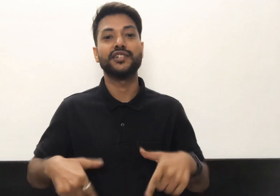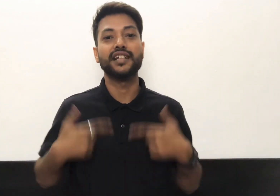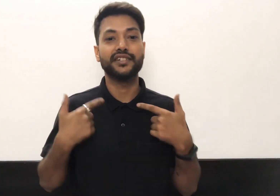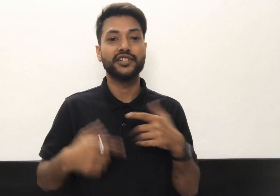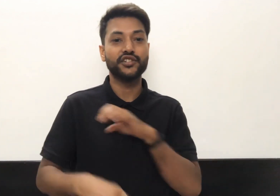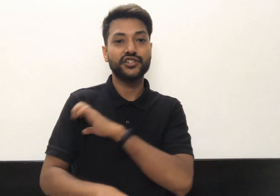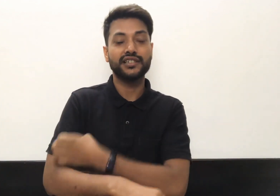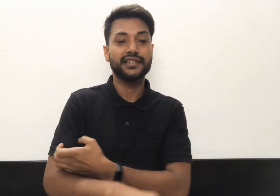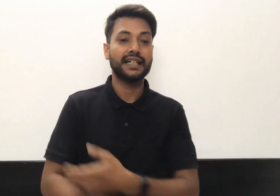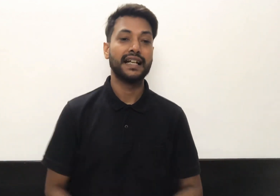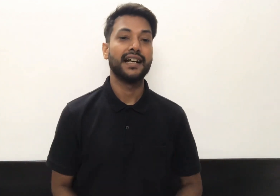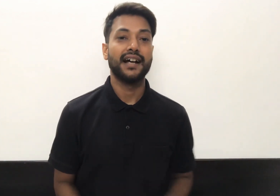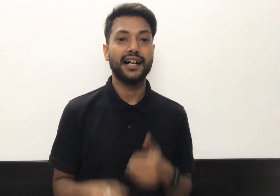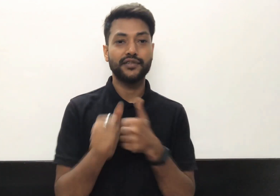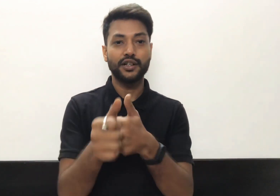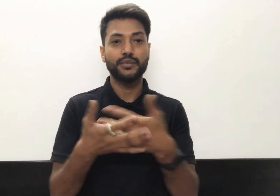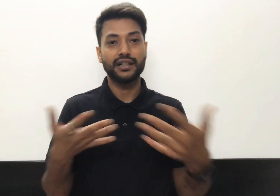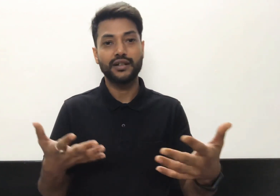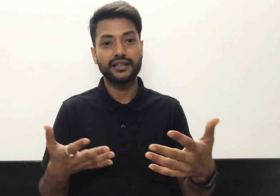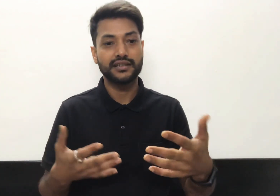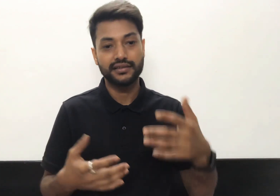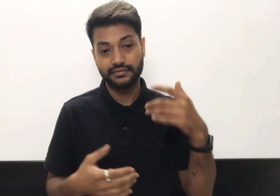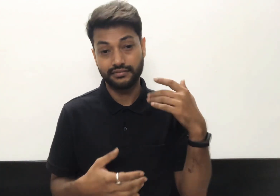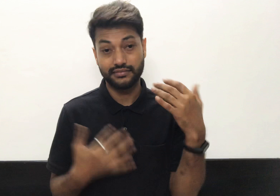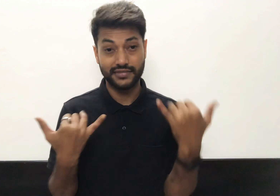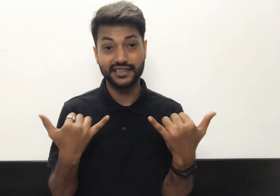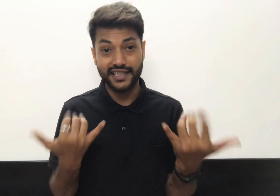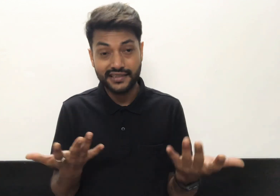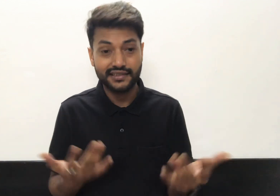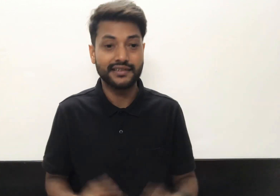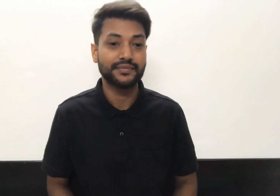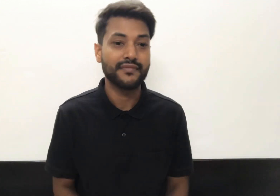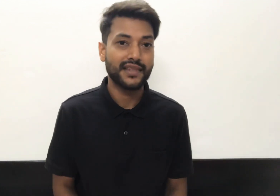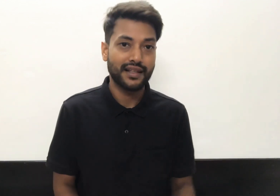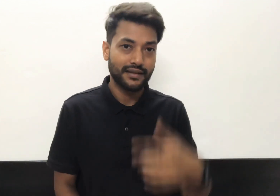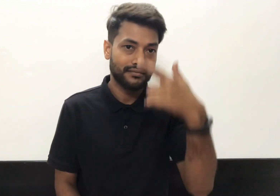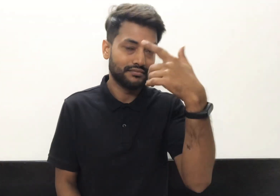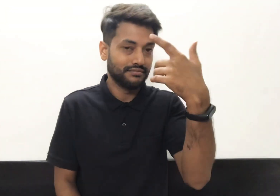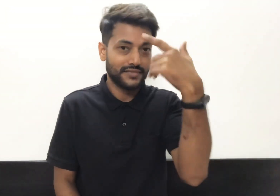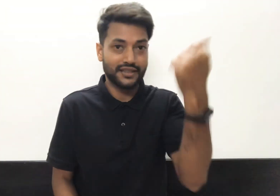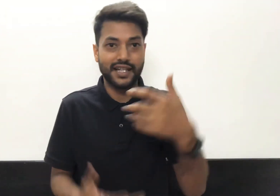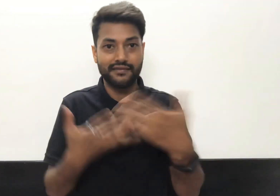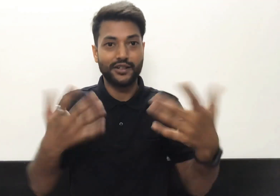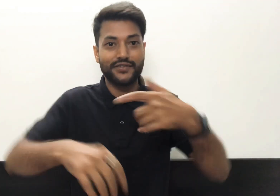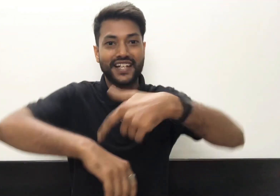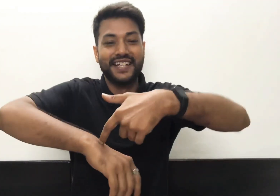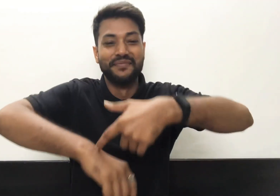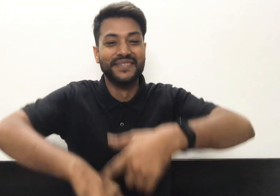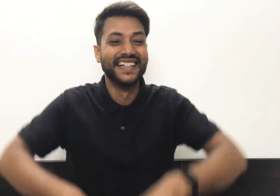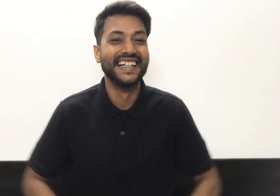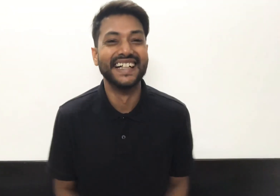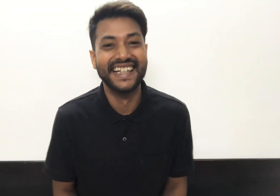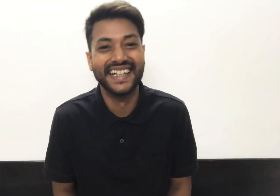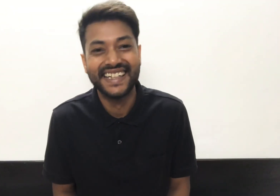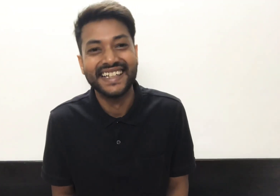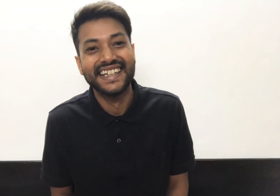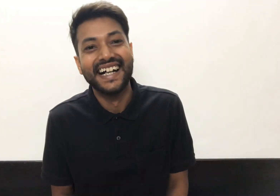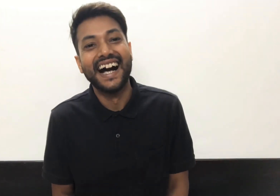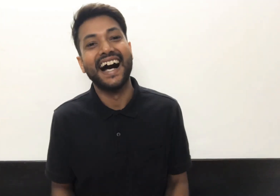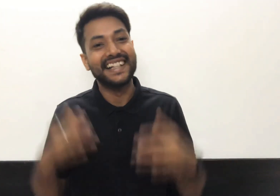life energy. I follow him a lot these days because I have a lot of time. I just